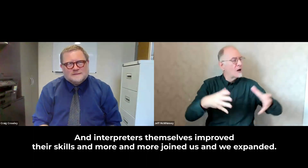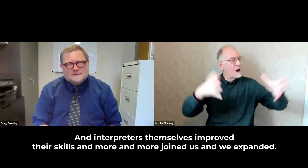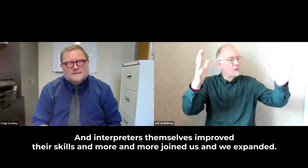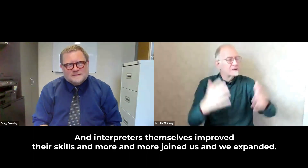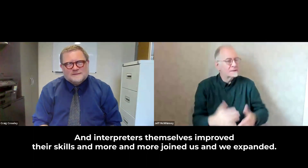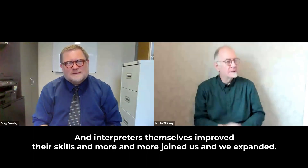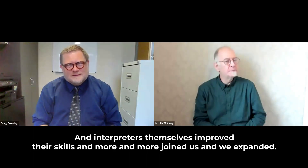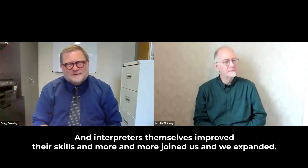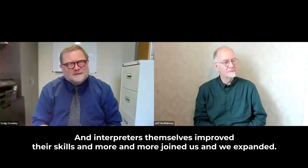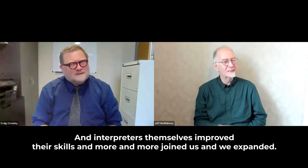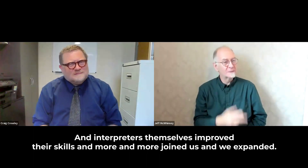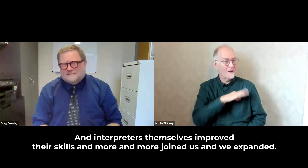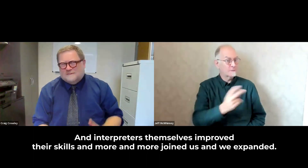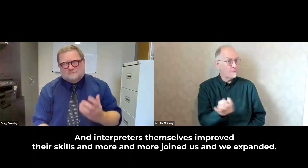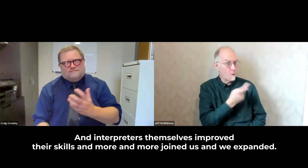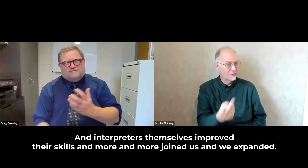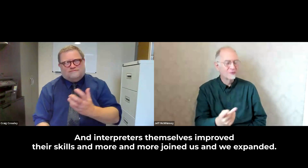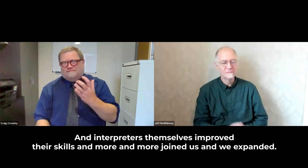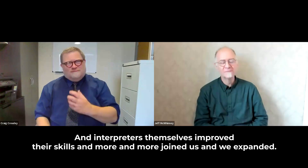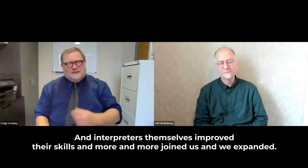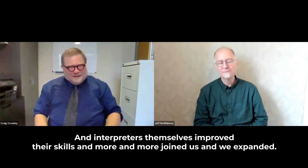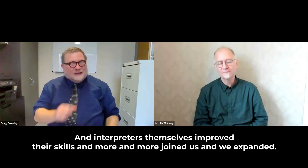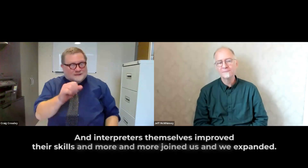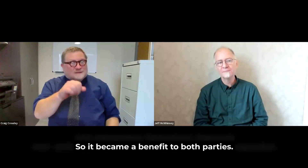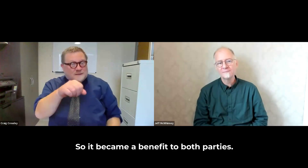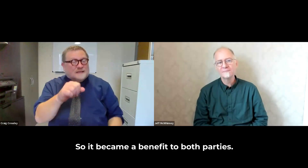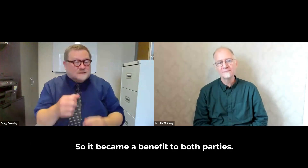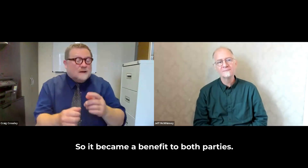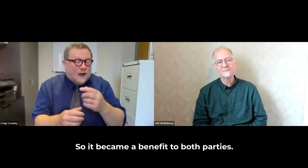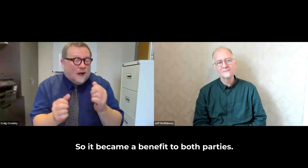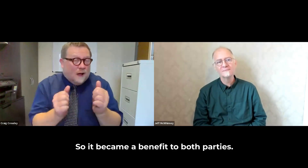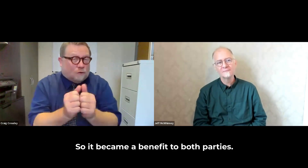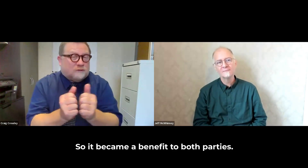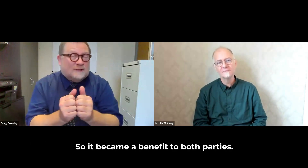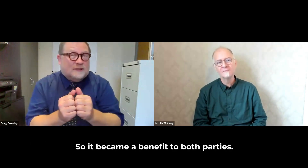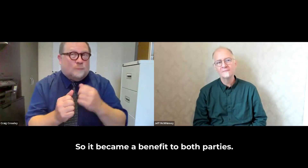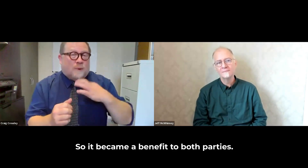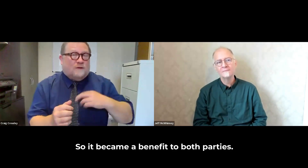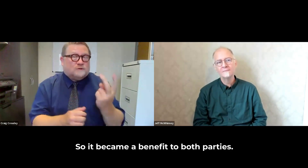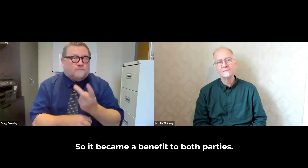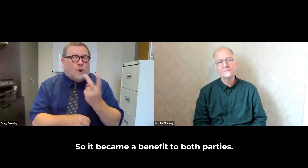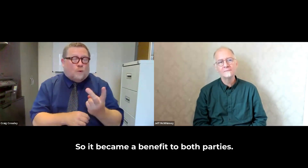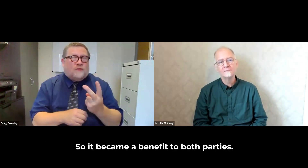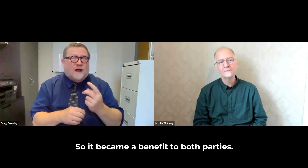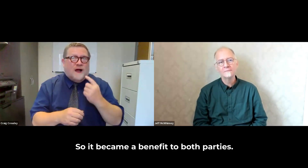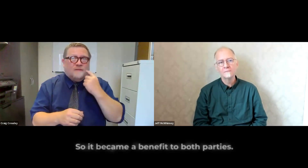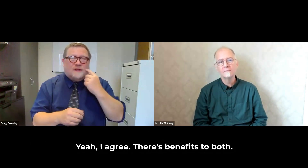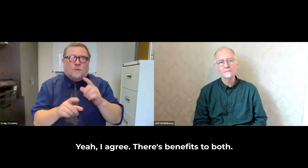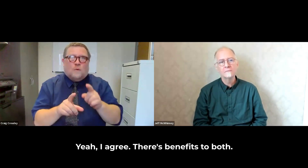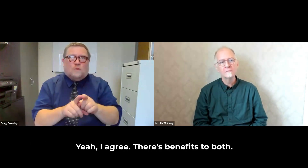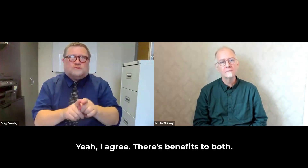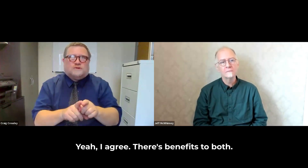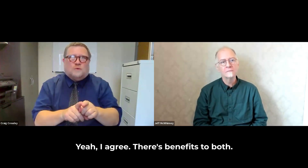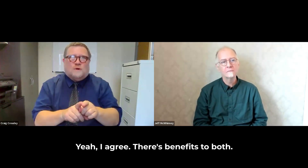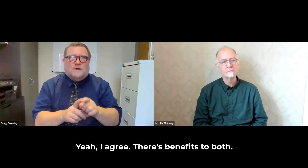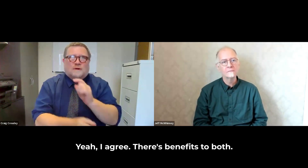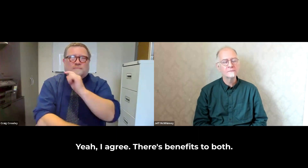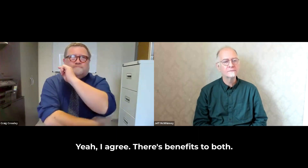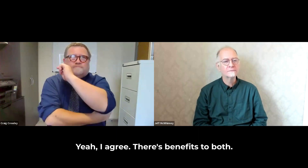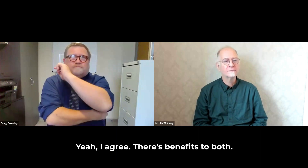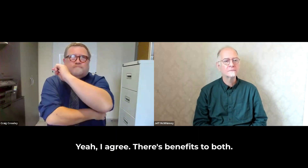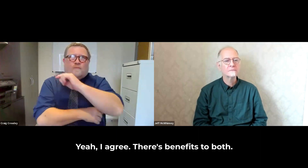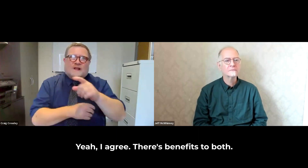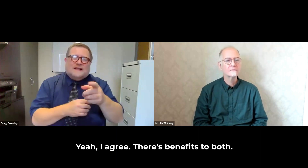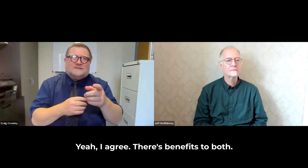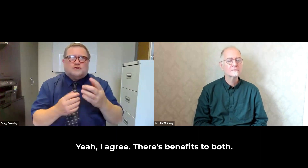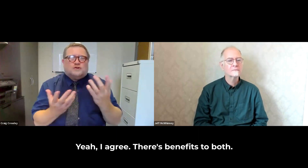improved their skills, and more joined us, and we expanded. So it became a benefit to both parties. Yeah, I agree. There's